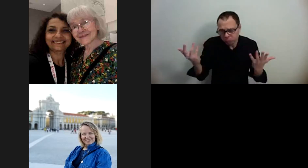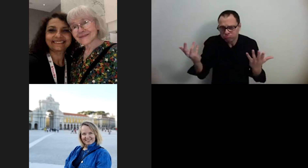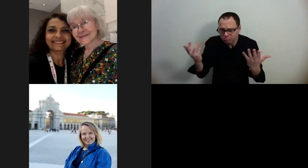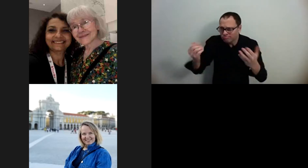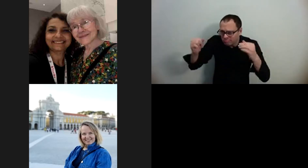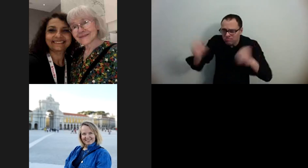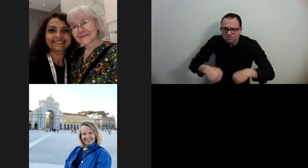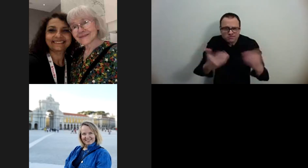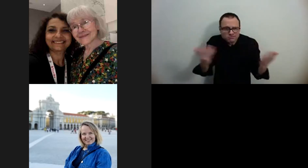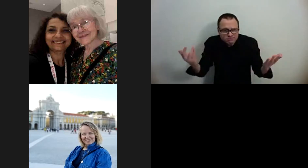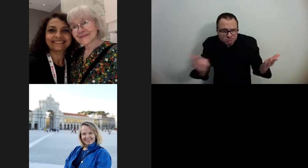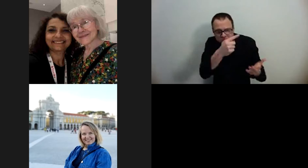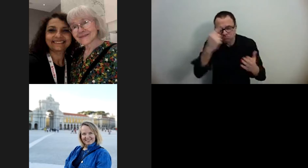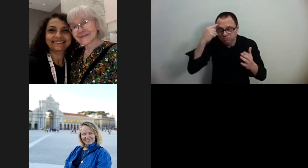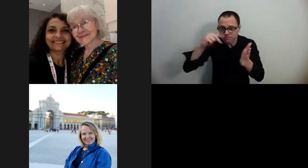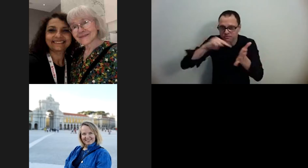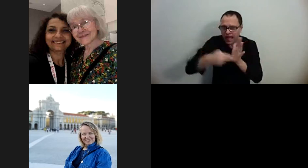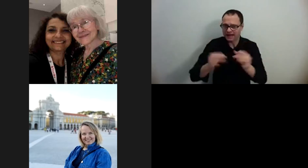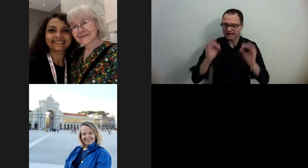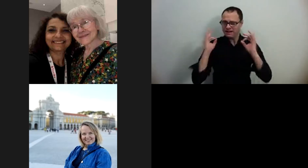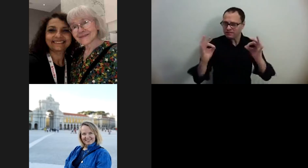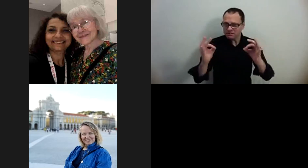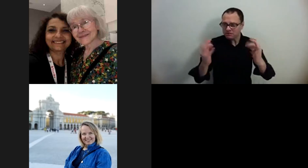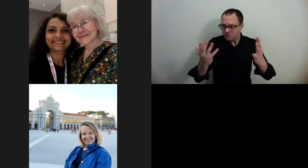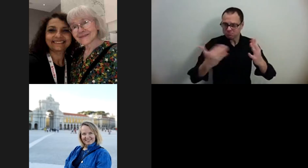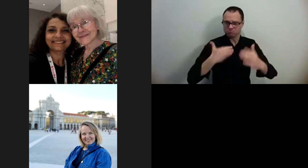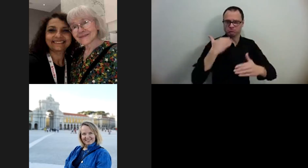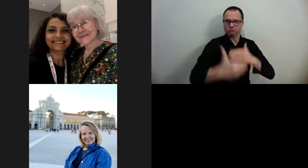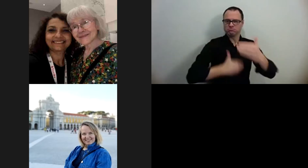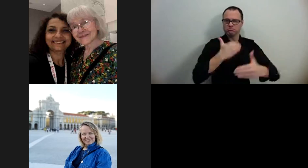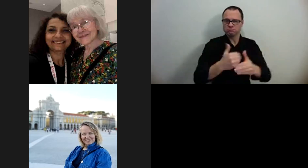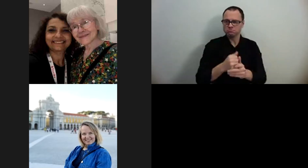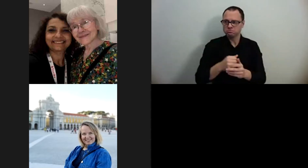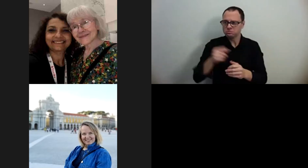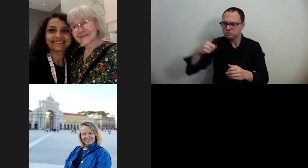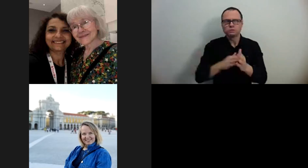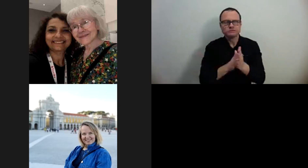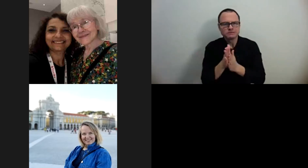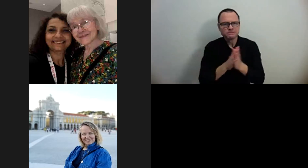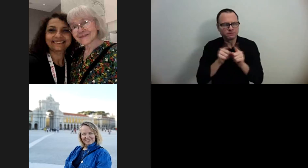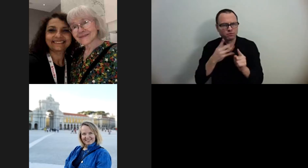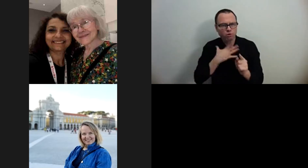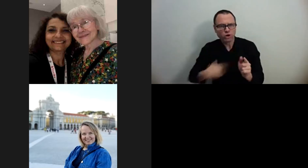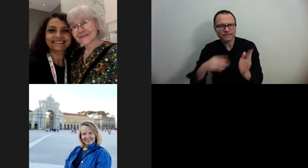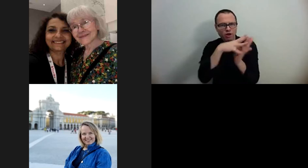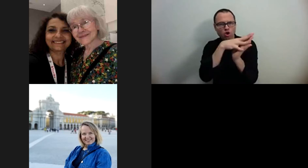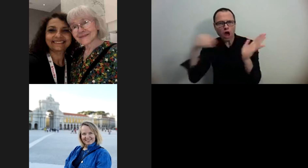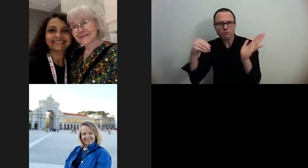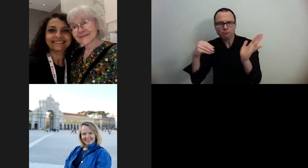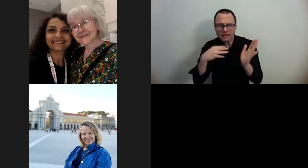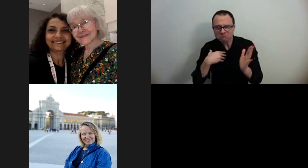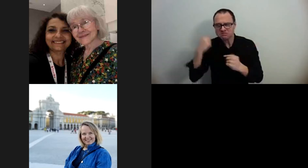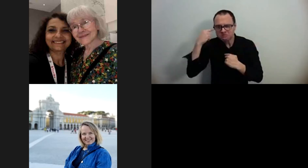And many of my friends tell me, is this possible for a deaf woman to travel the world on her own? I said, sure. I told him, sure, if